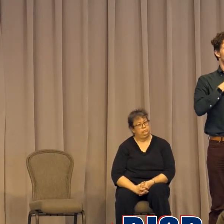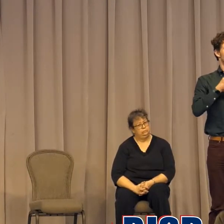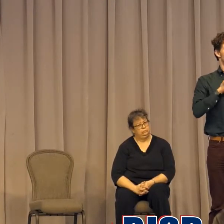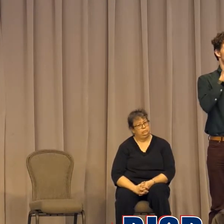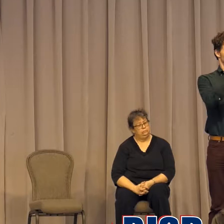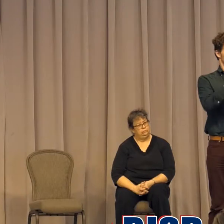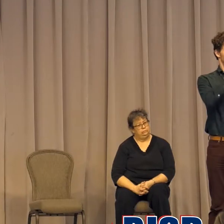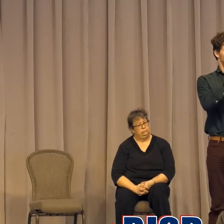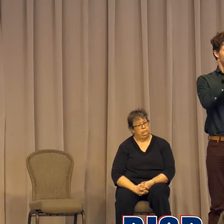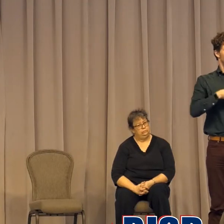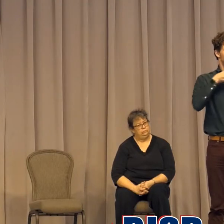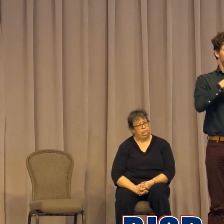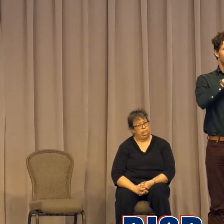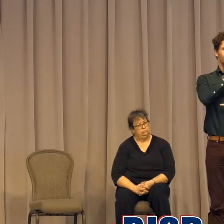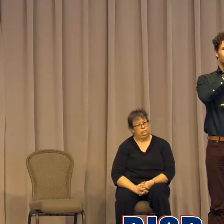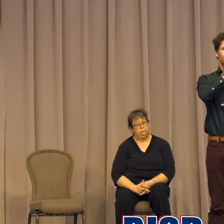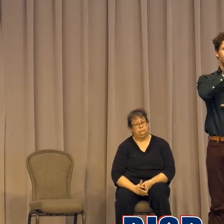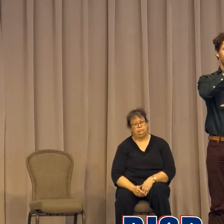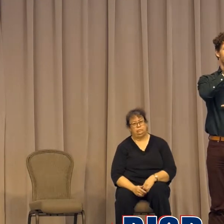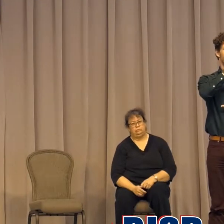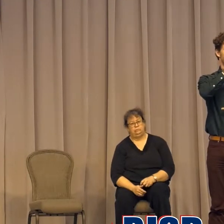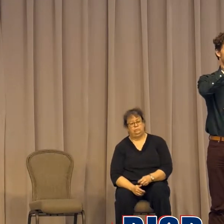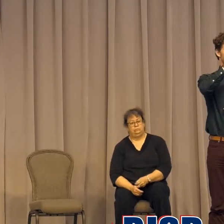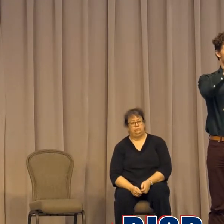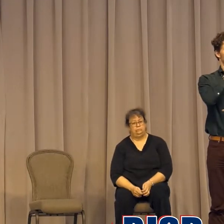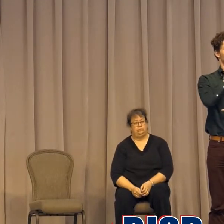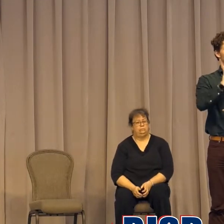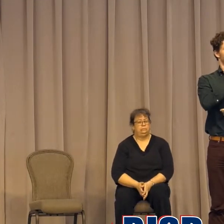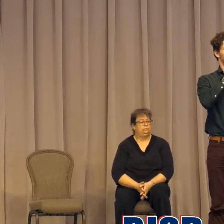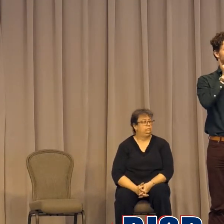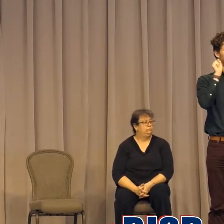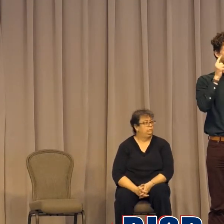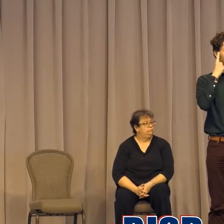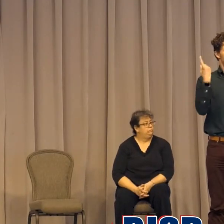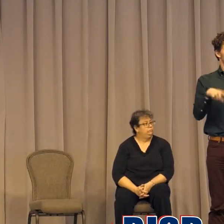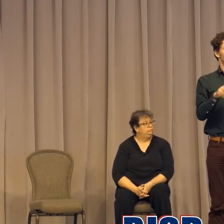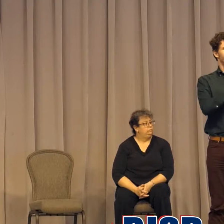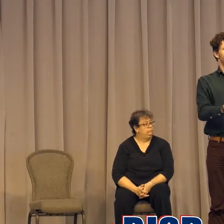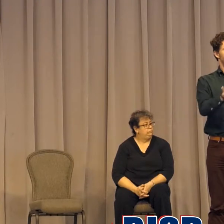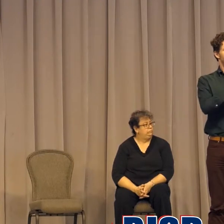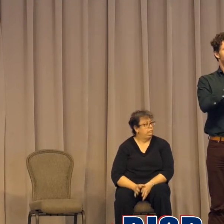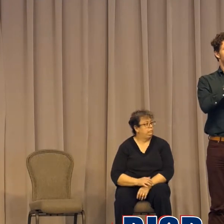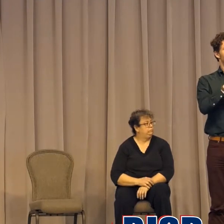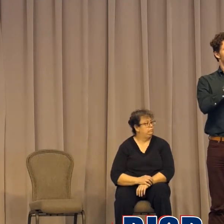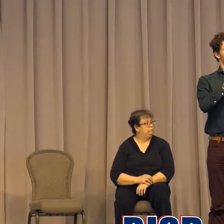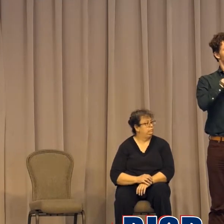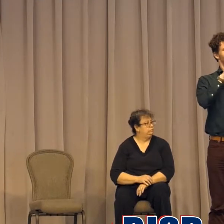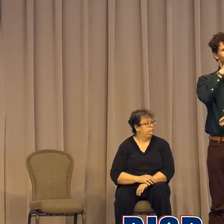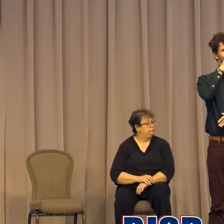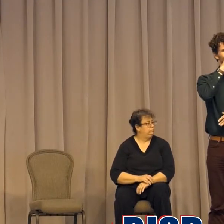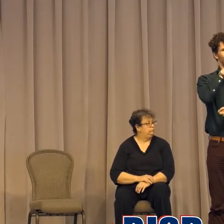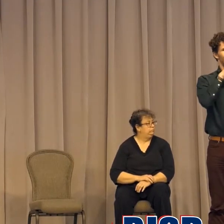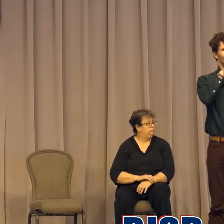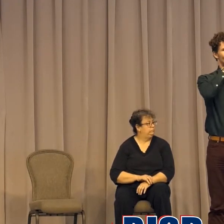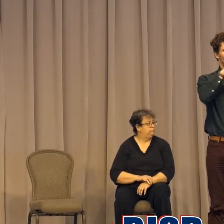dyslexia. We can all agree on the importance of a child learning to read. We know students must learn to